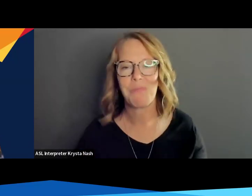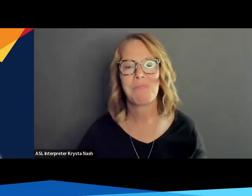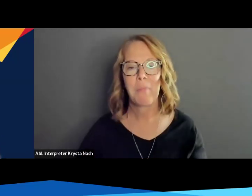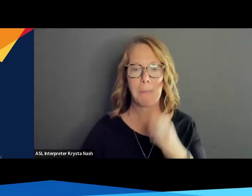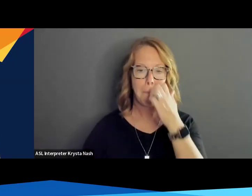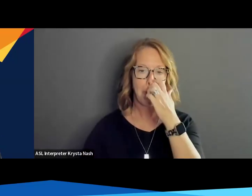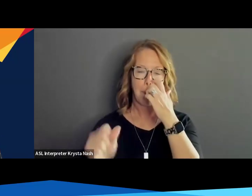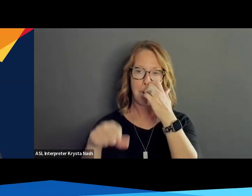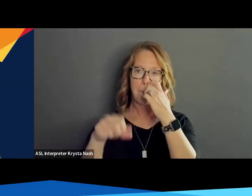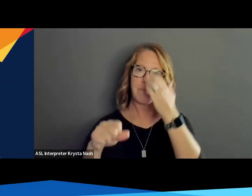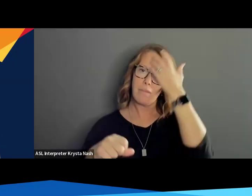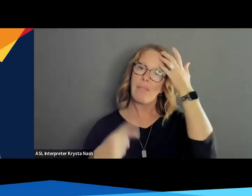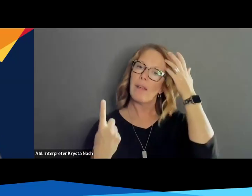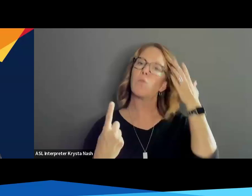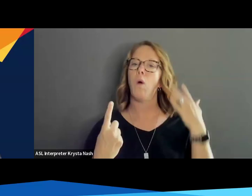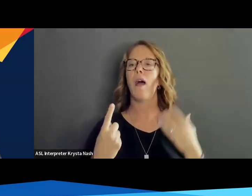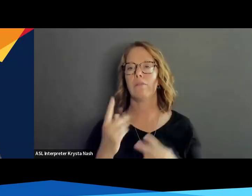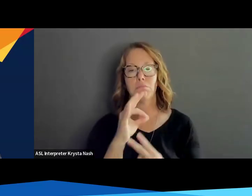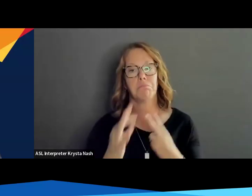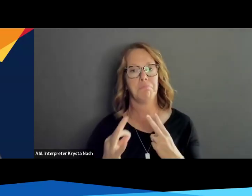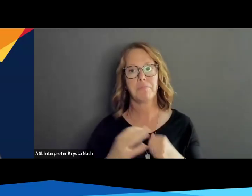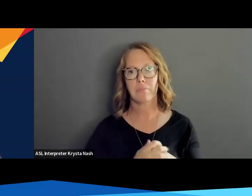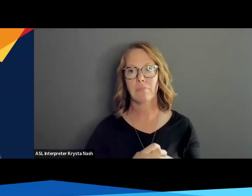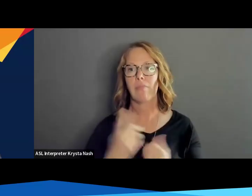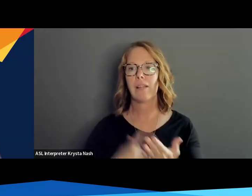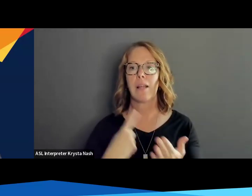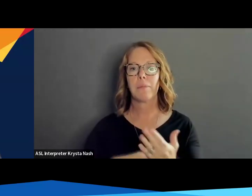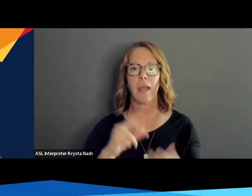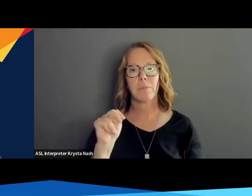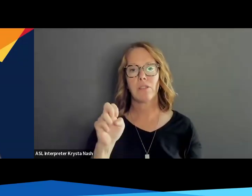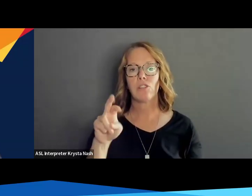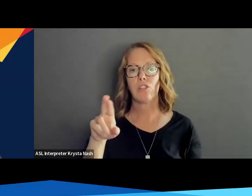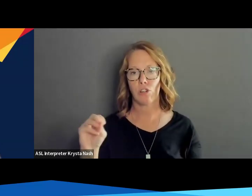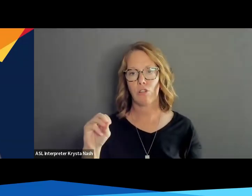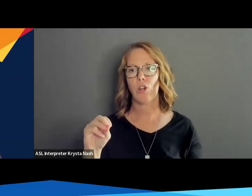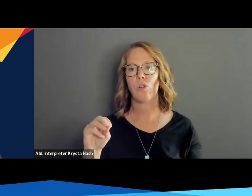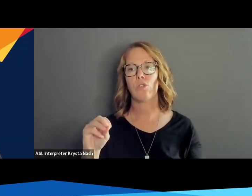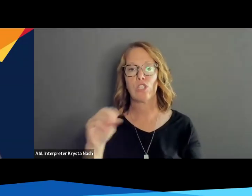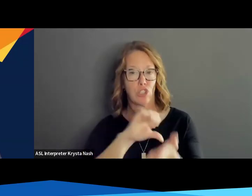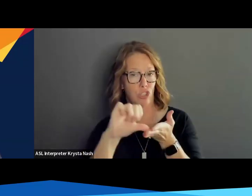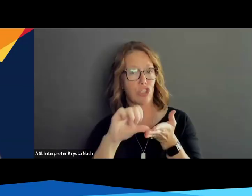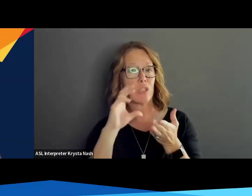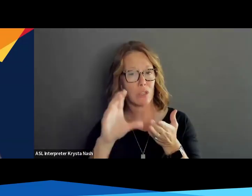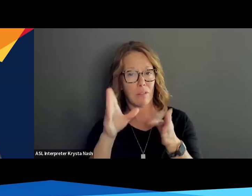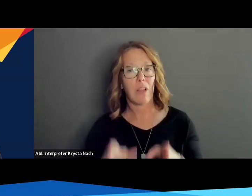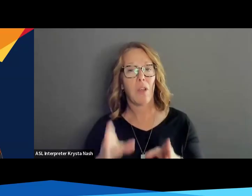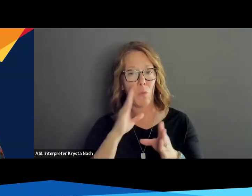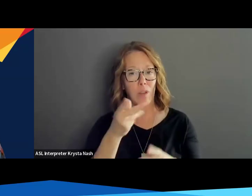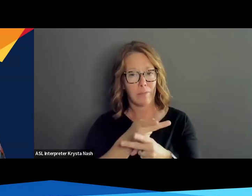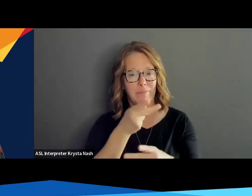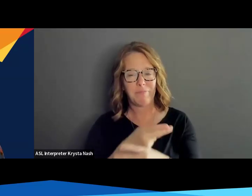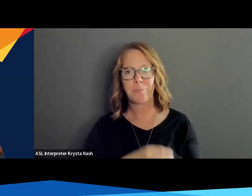this is one of the alternatives. Sometimes neurosurgery surgeons do this.